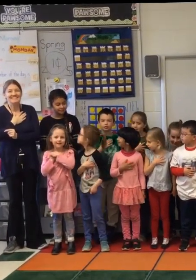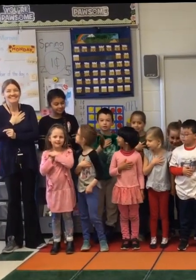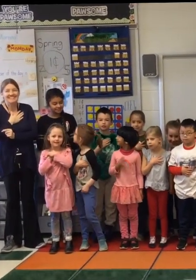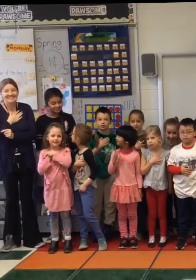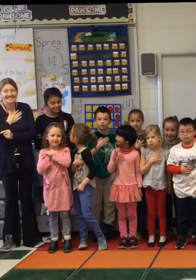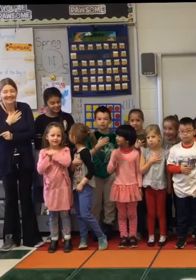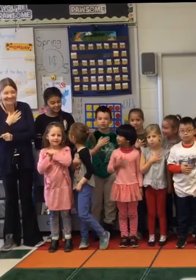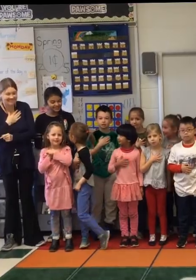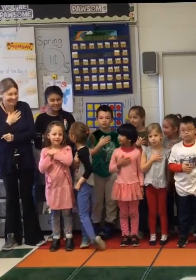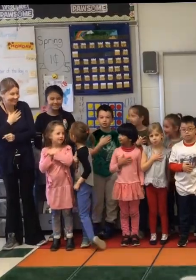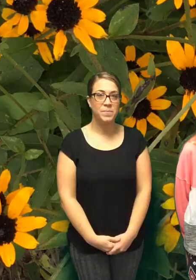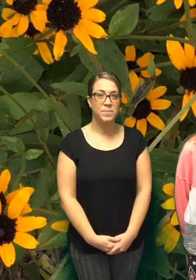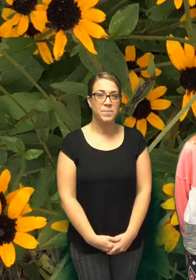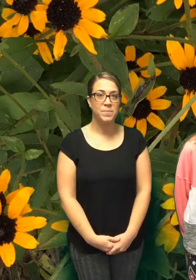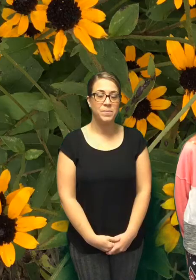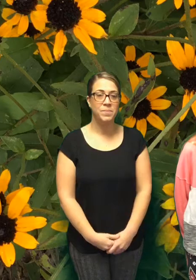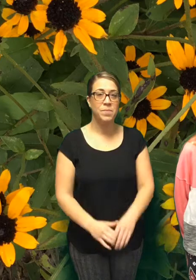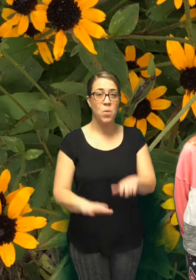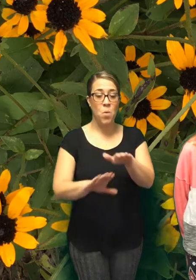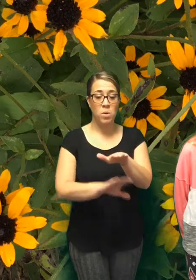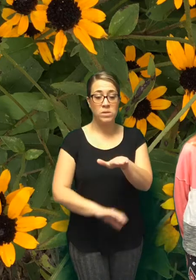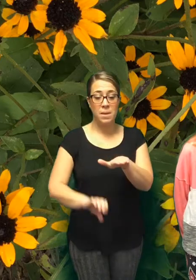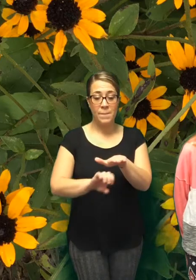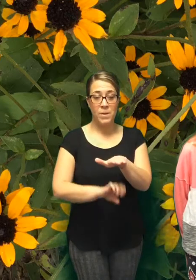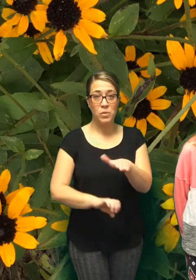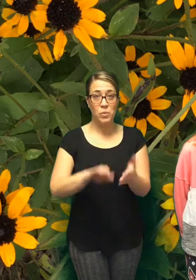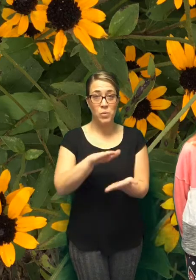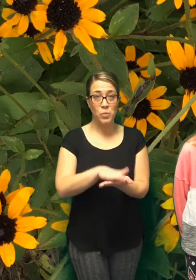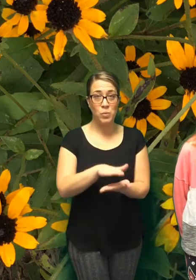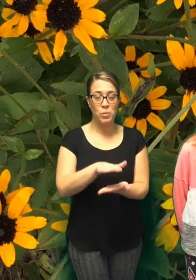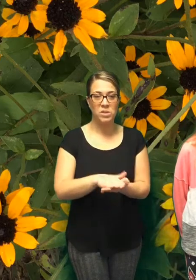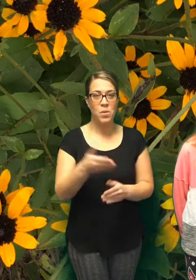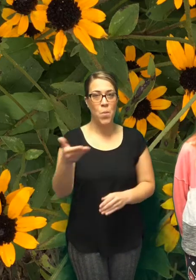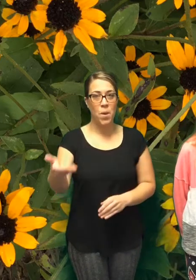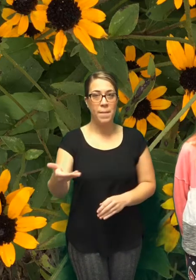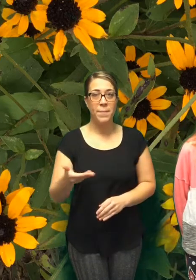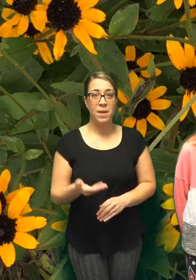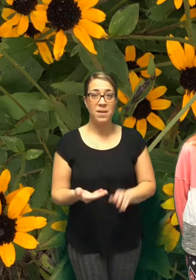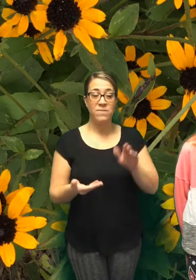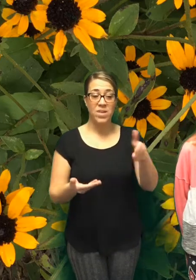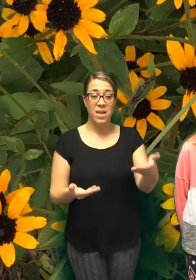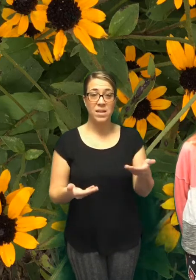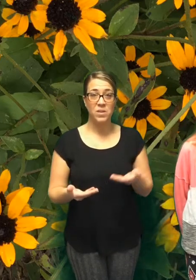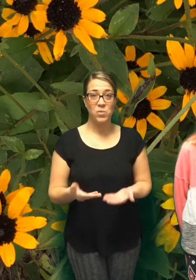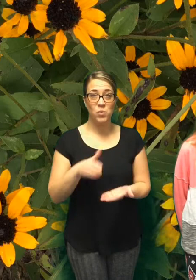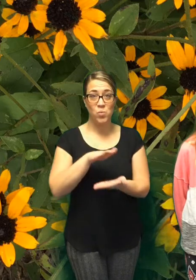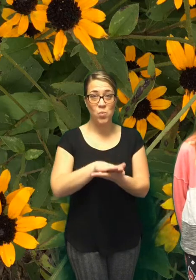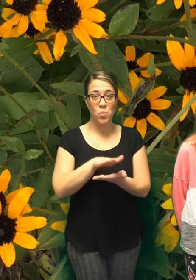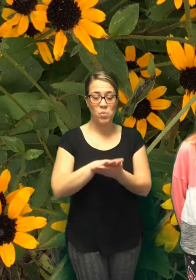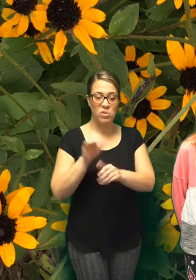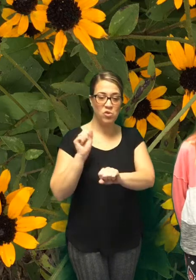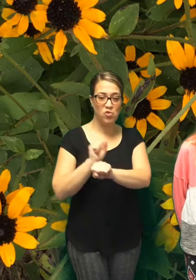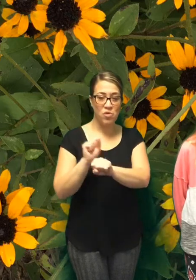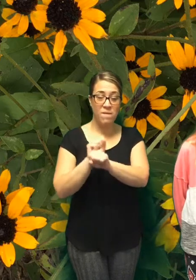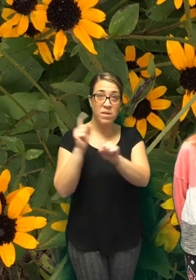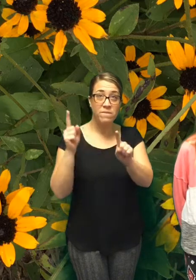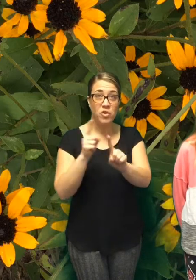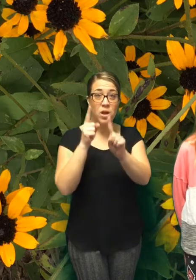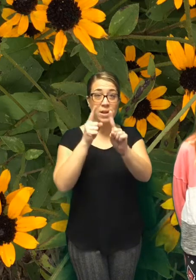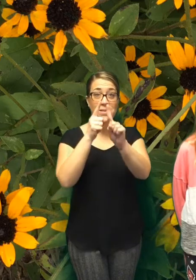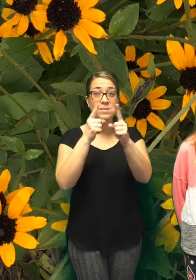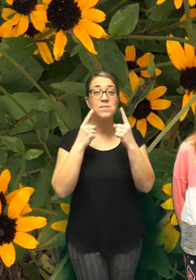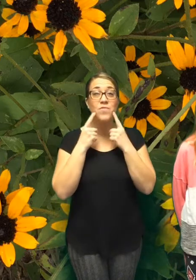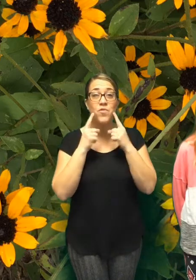Great job, guys. Coles Elementary School is a welcoming and inviting school, striving